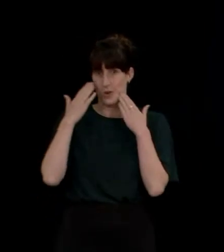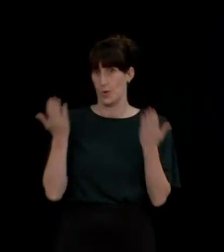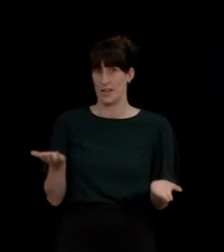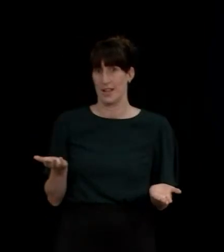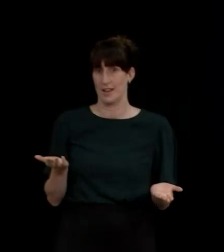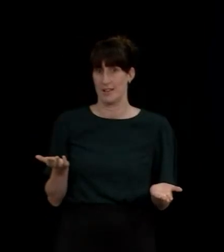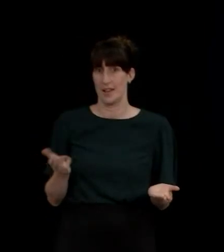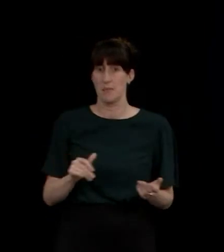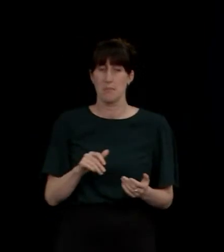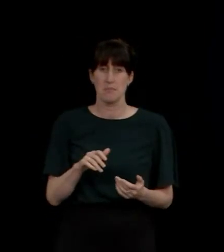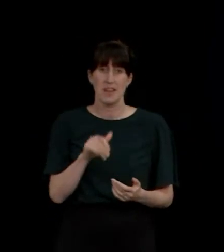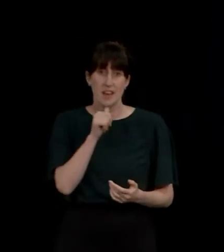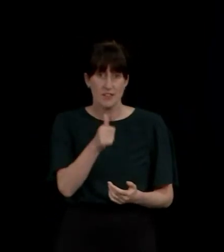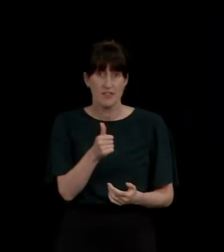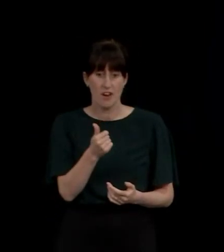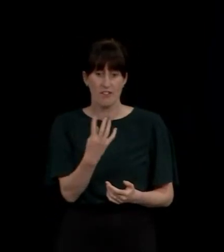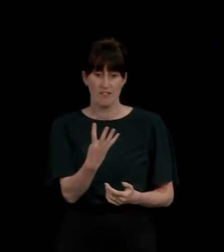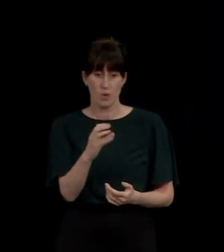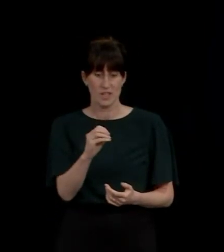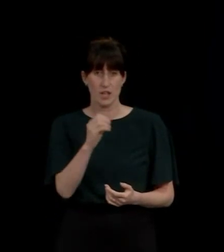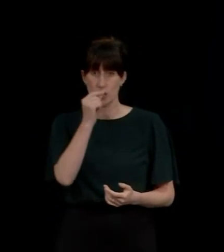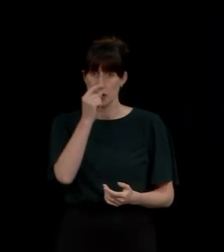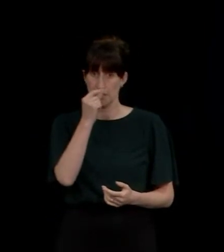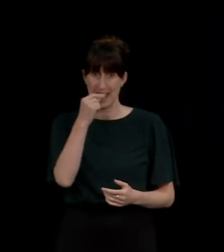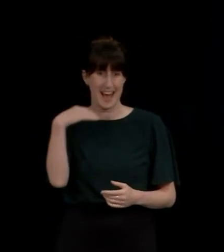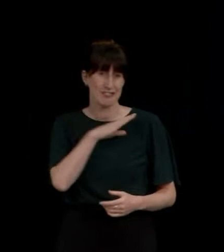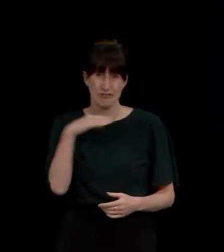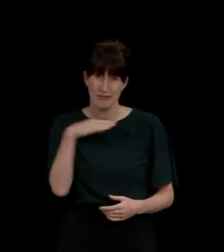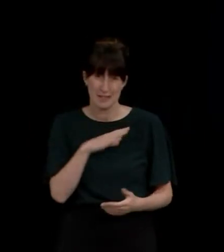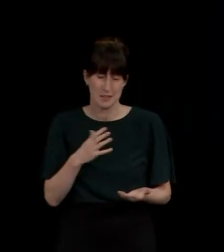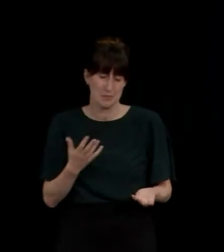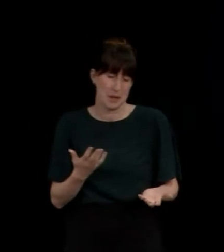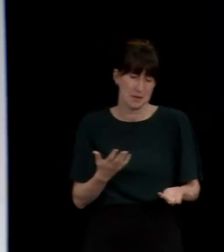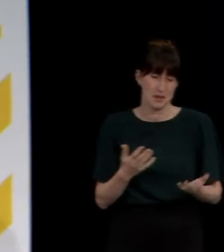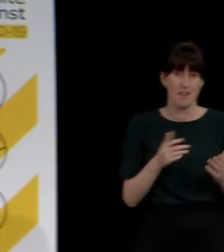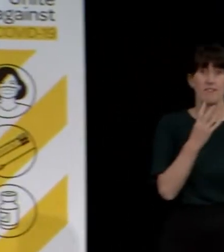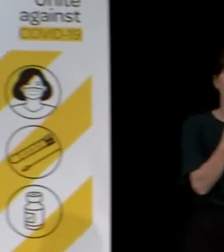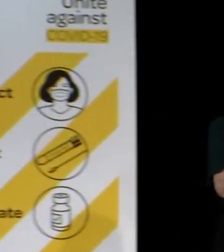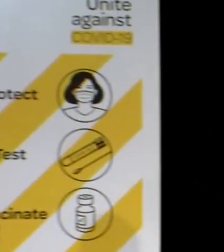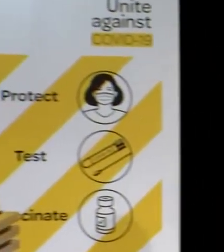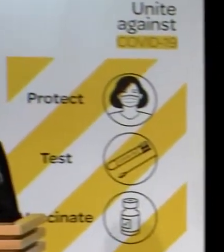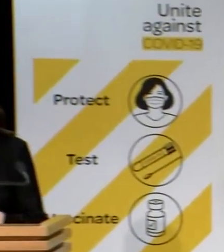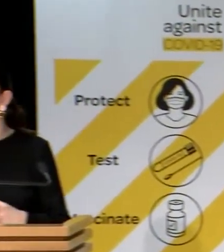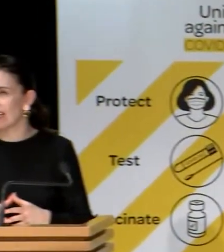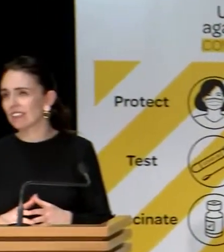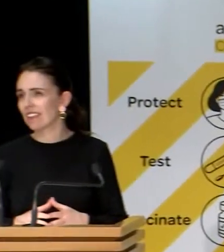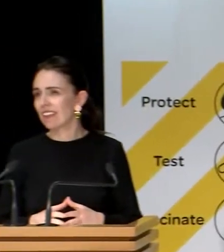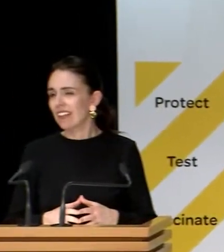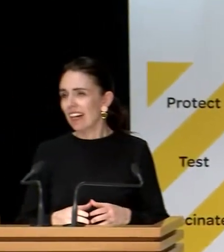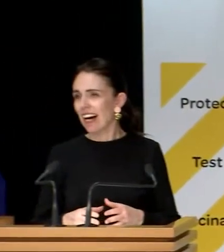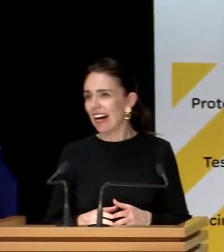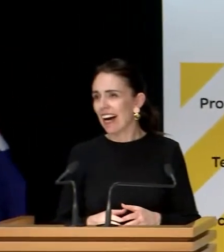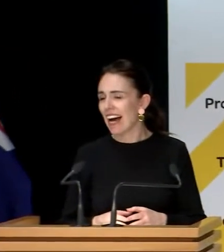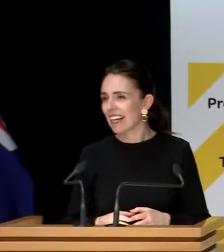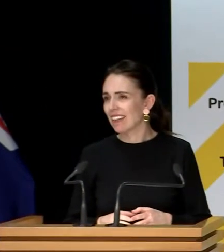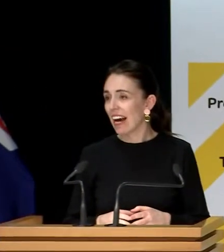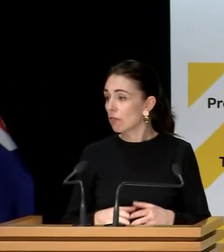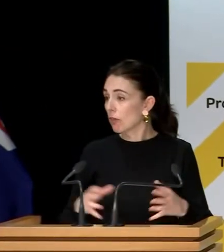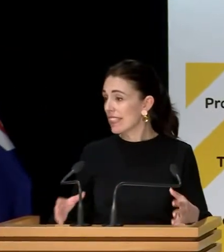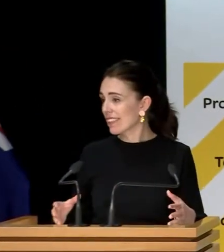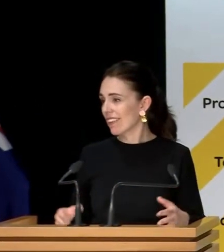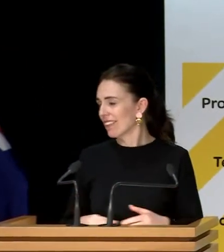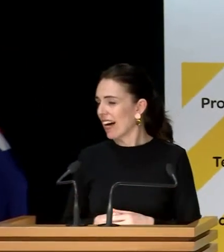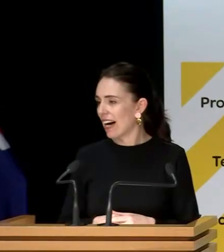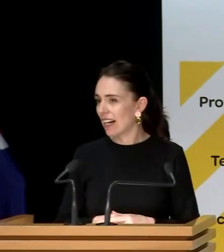could if there are 40, it could potentially be hundreds, but we can come back to you on that. But again, that's because we've identified